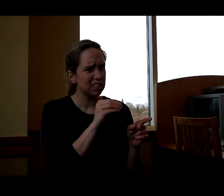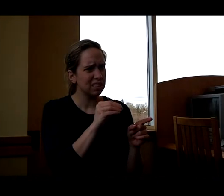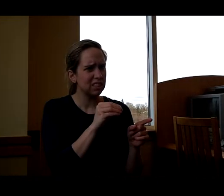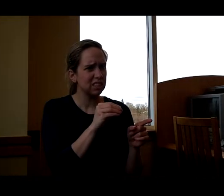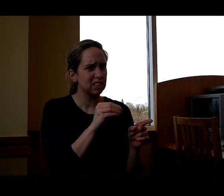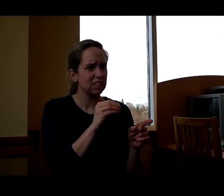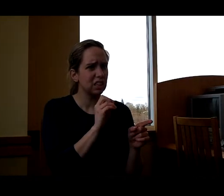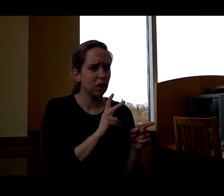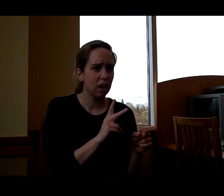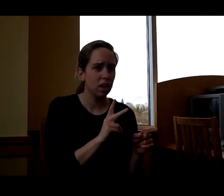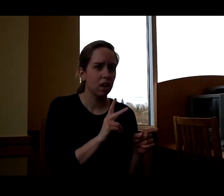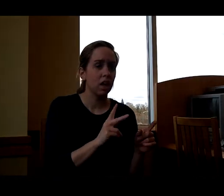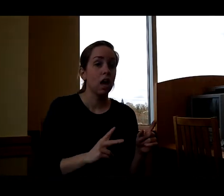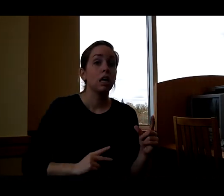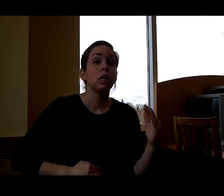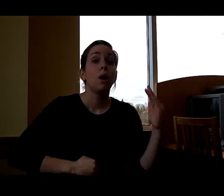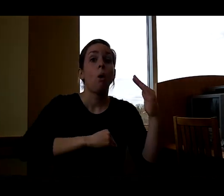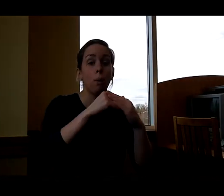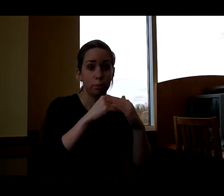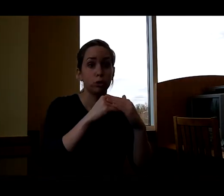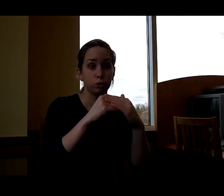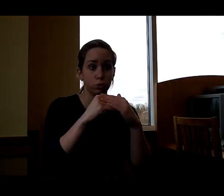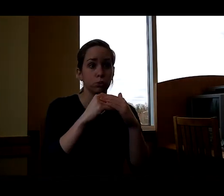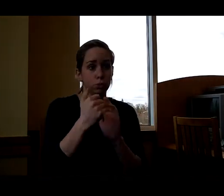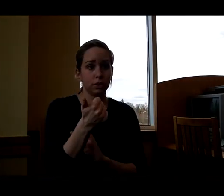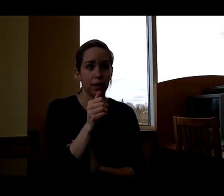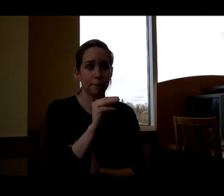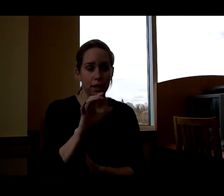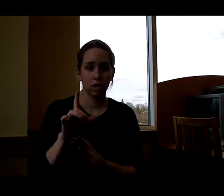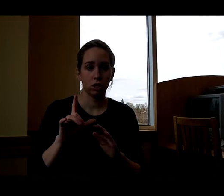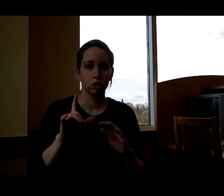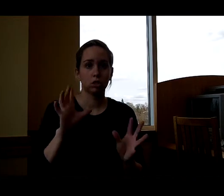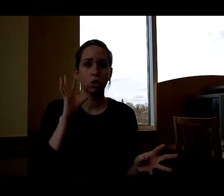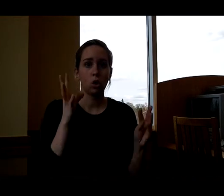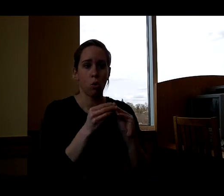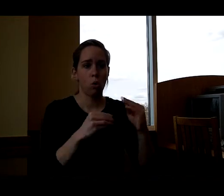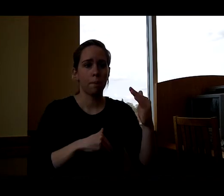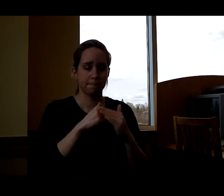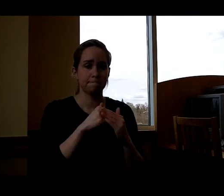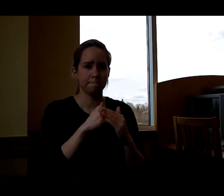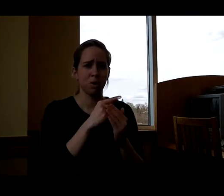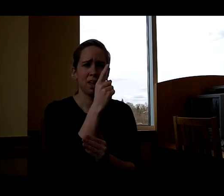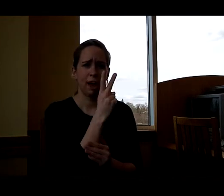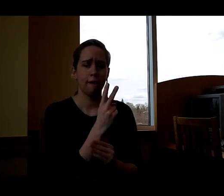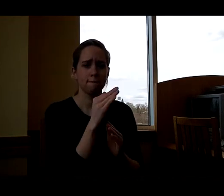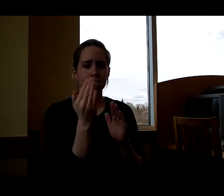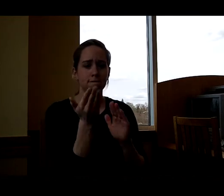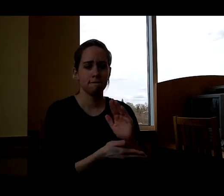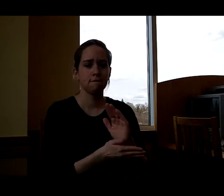Okay. It can hold 10 milliliters total. And currently the air is holding 5 milliliters total. That's half,